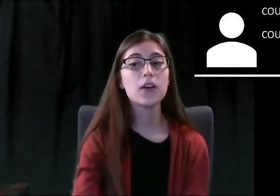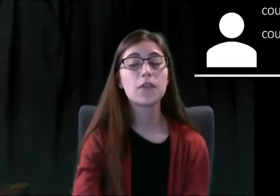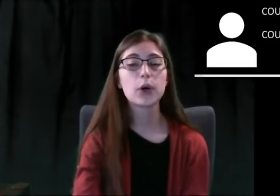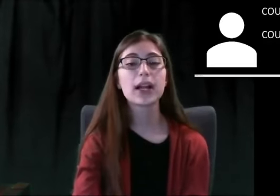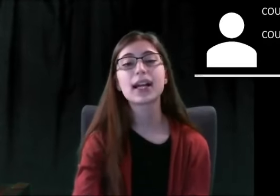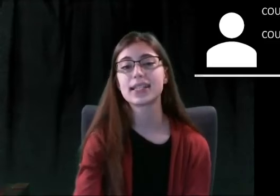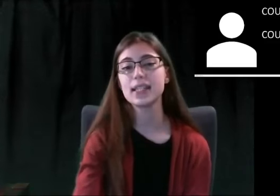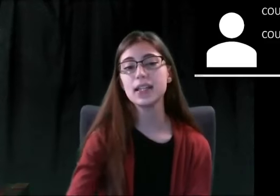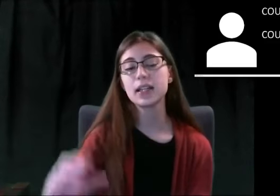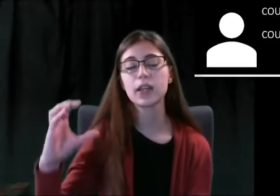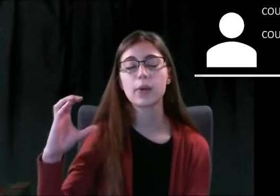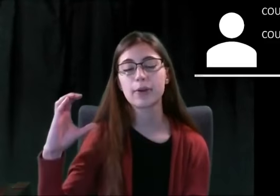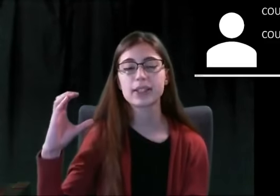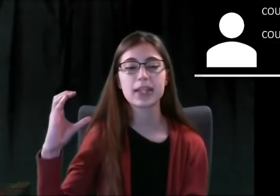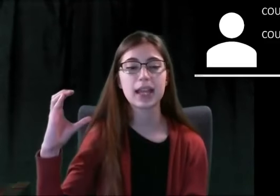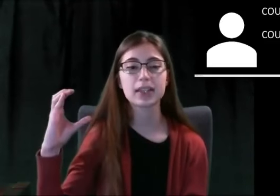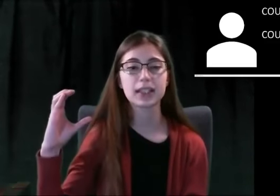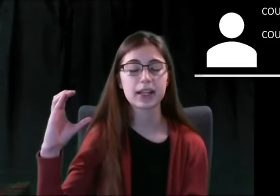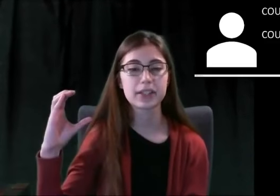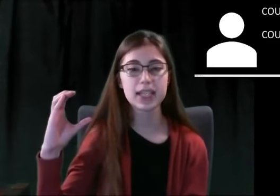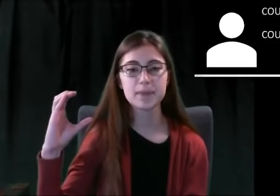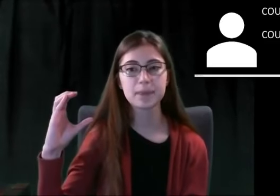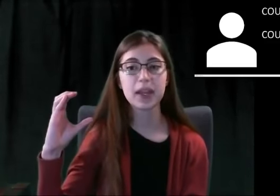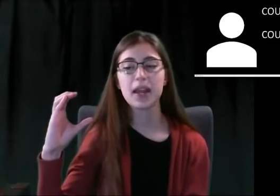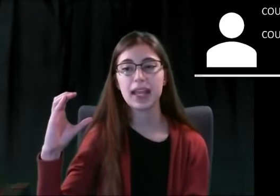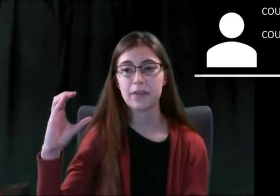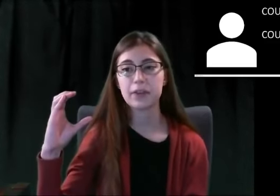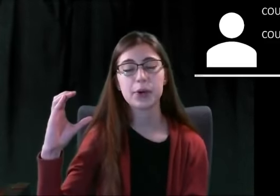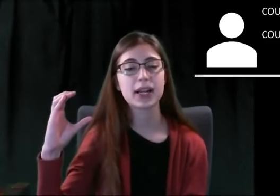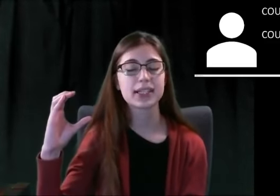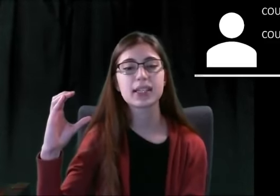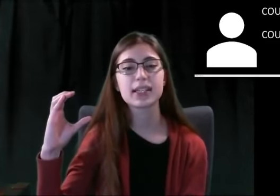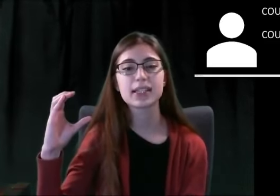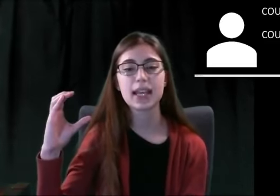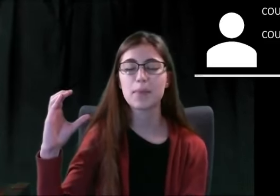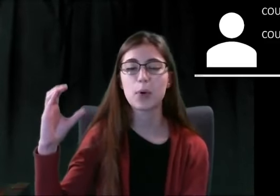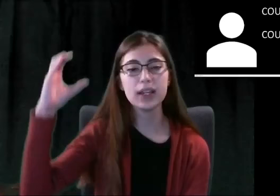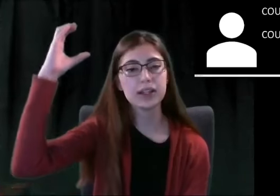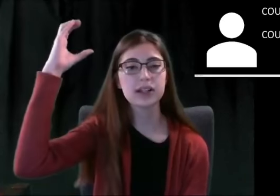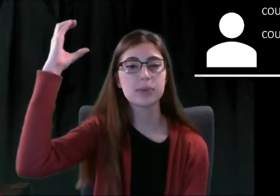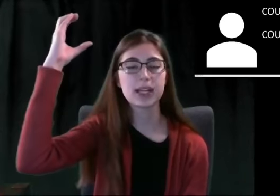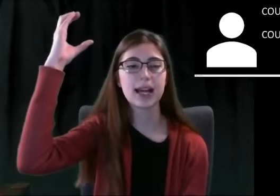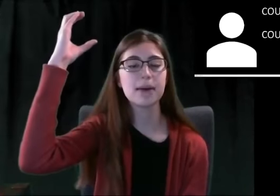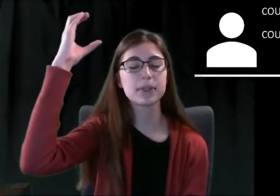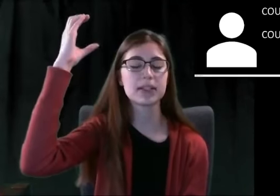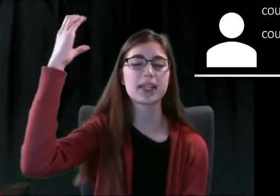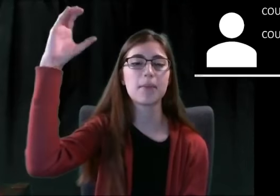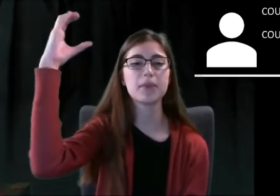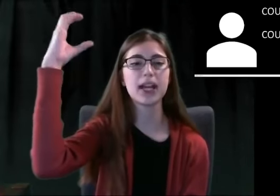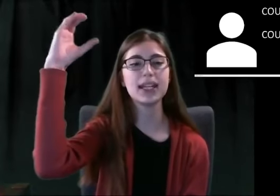For cousin, you are going to take the letter C. If your cousin is a boy, you're going to put it up near the top of your head and give it